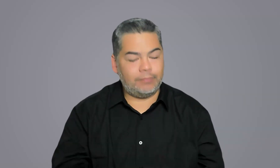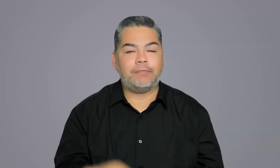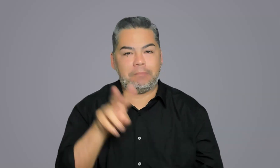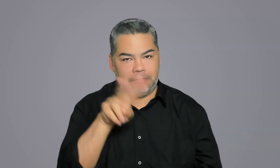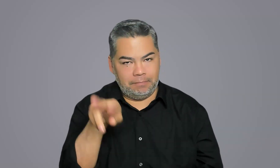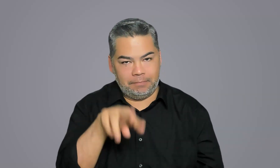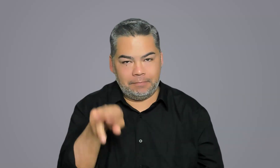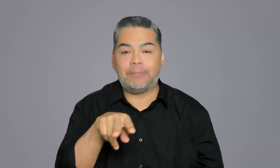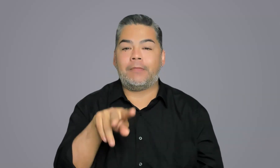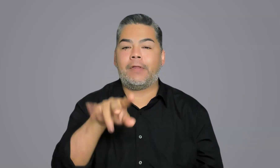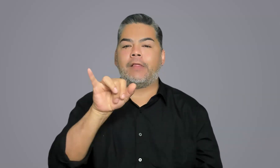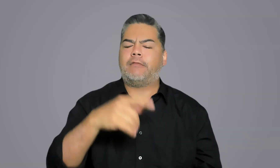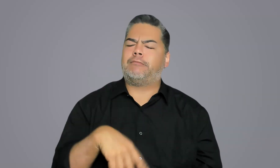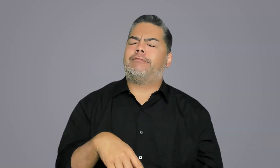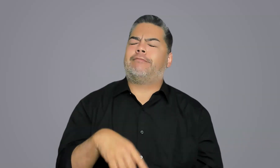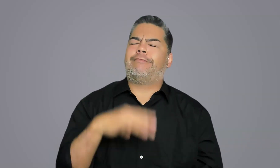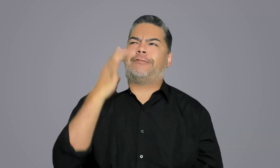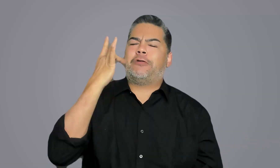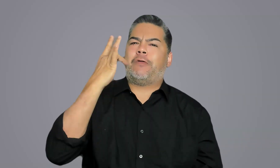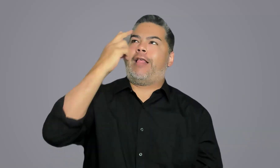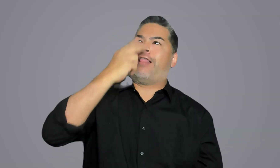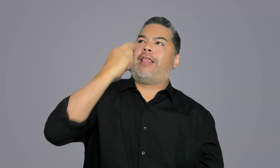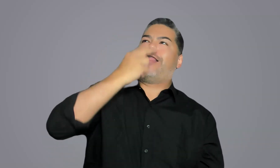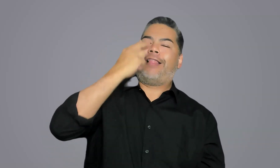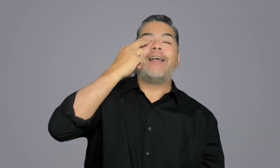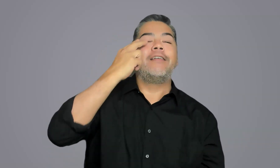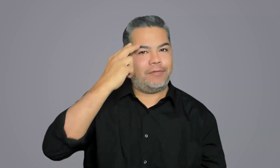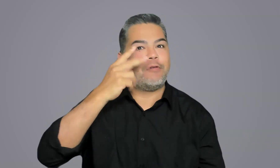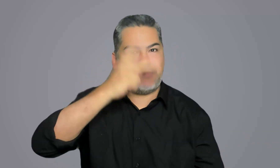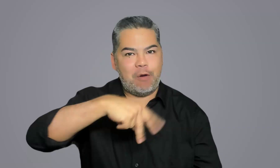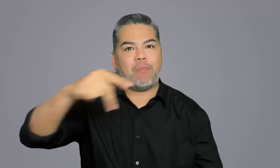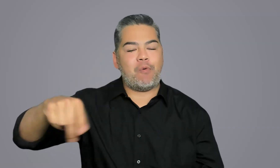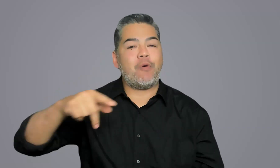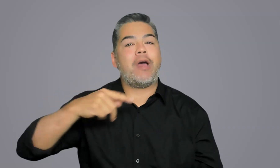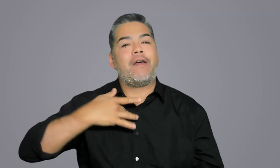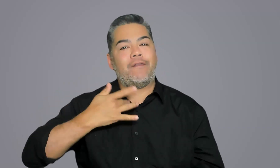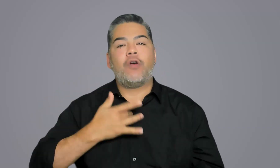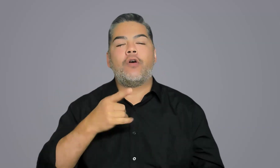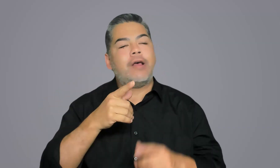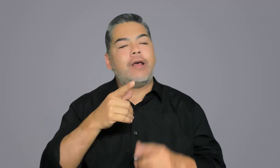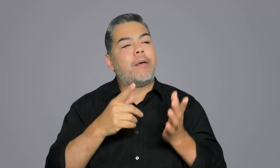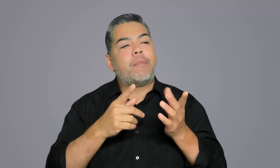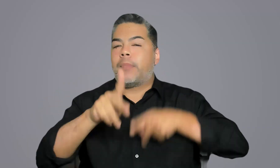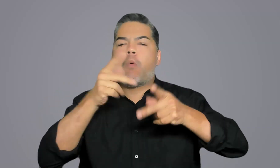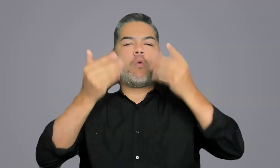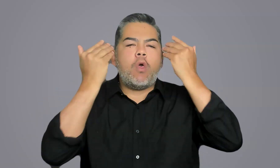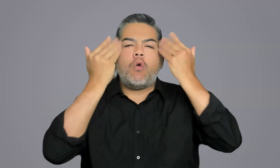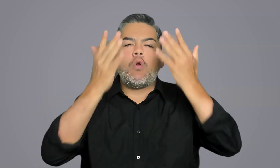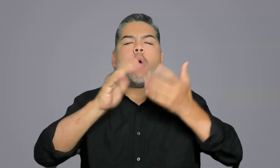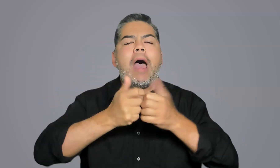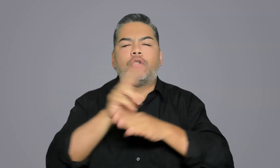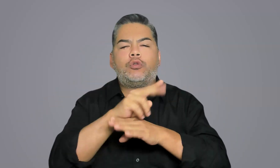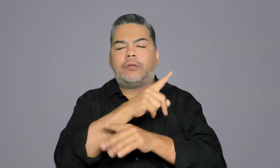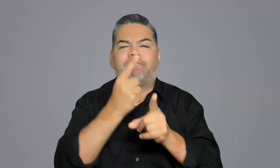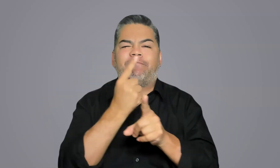dog is looking quite intense is because I would say PowerPoint is one of the most misused format types. PowerPoint should primarily be